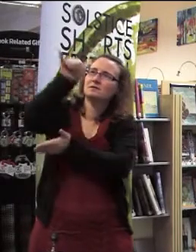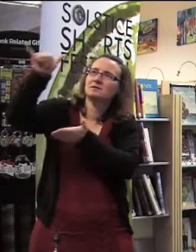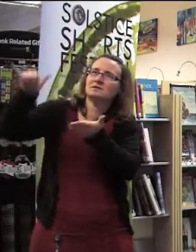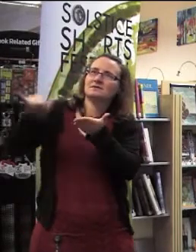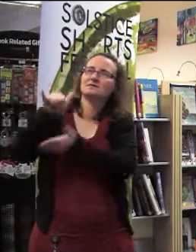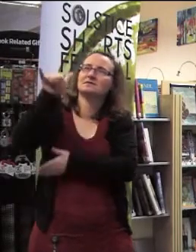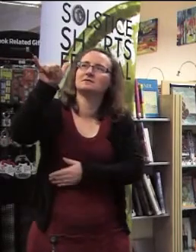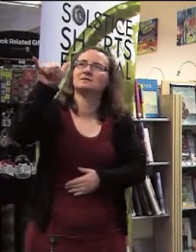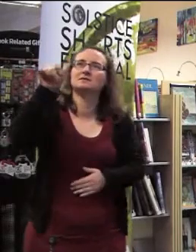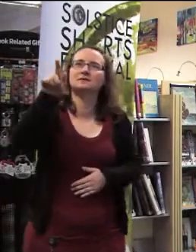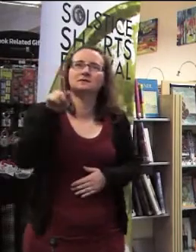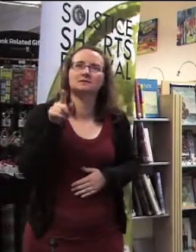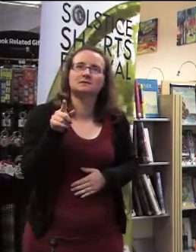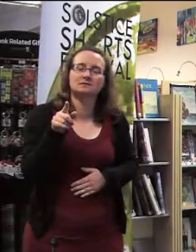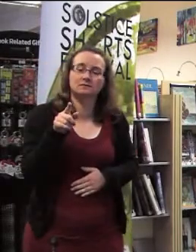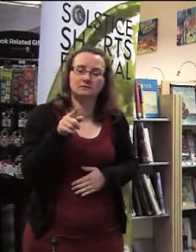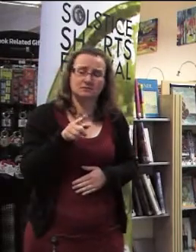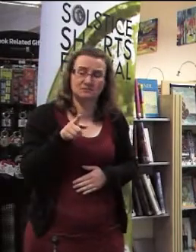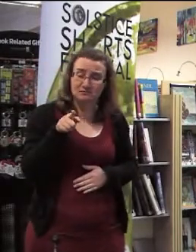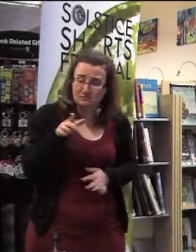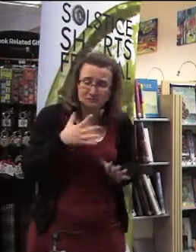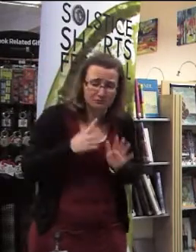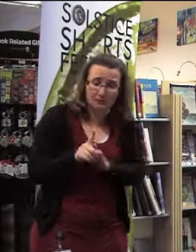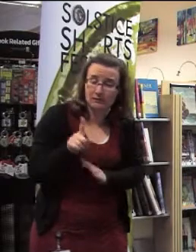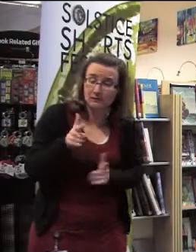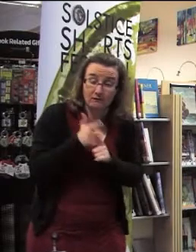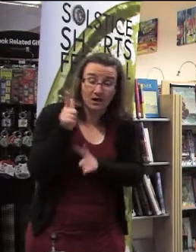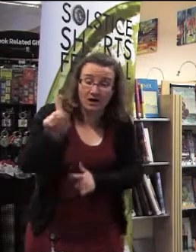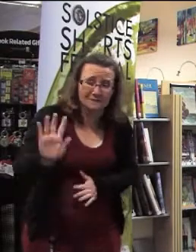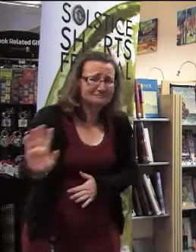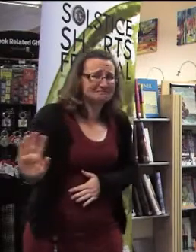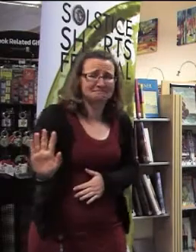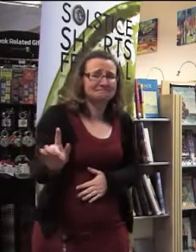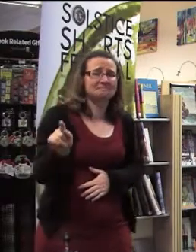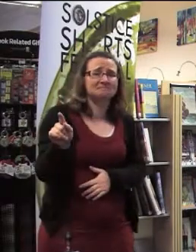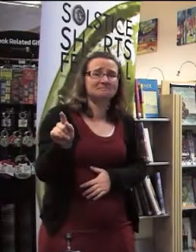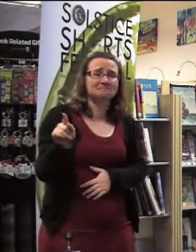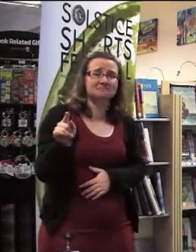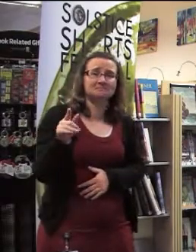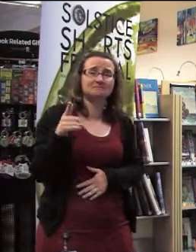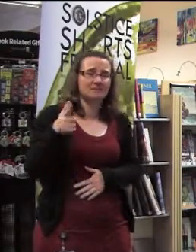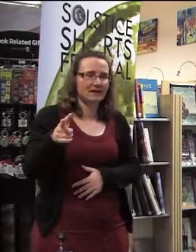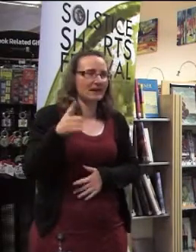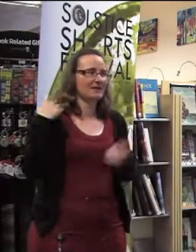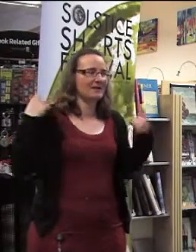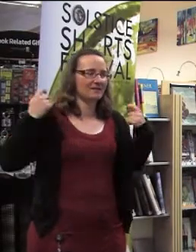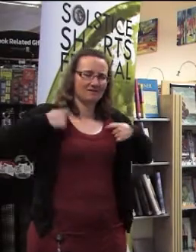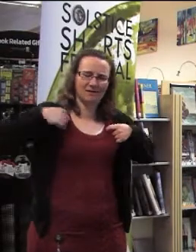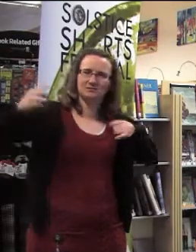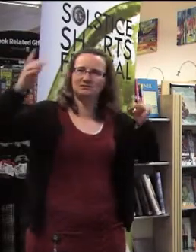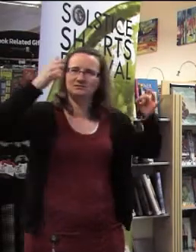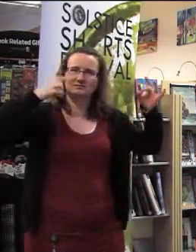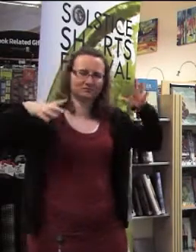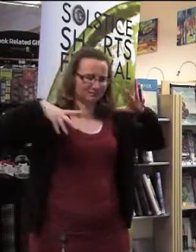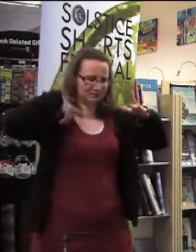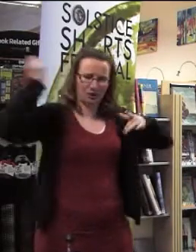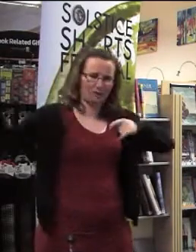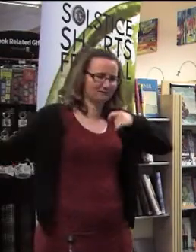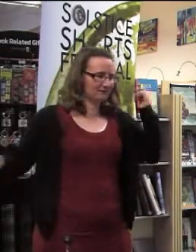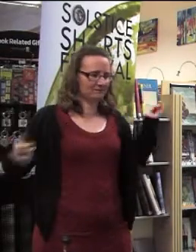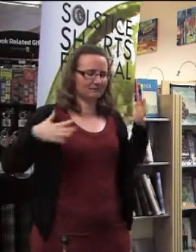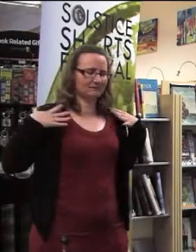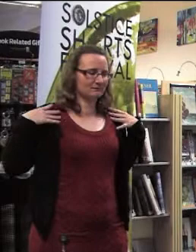Go no further from me. It's time to shake off that cloak of stars, wipe the moon's lipstick off your